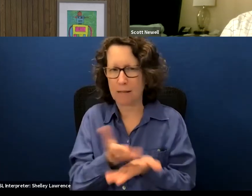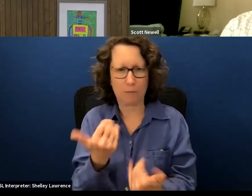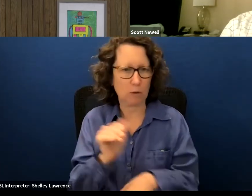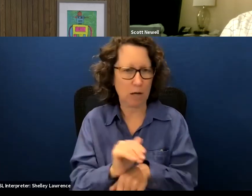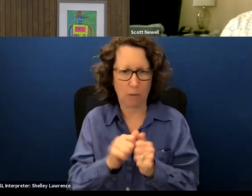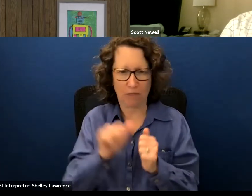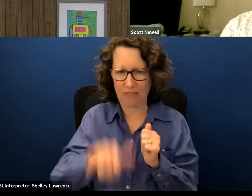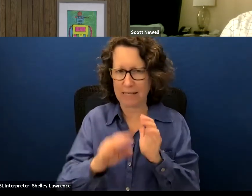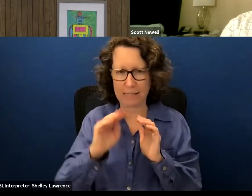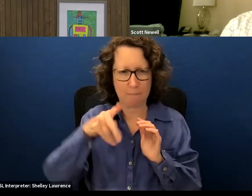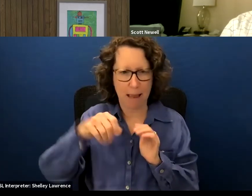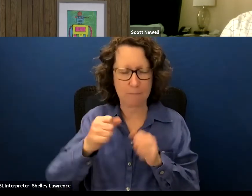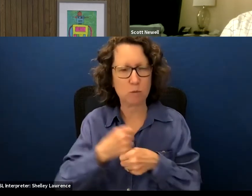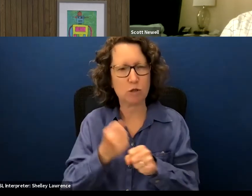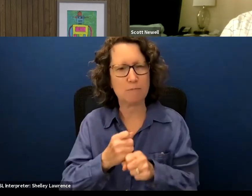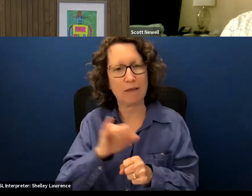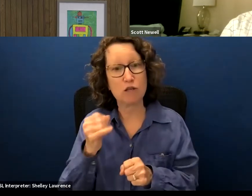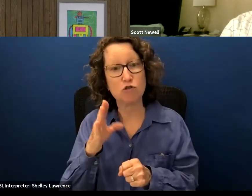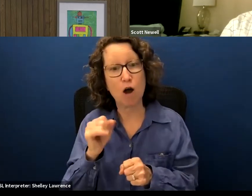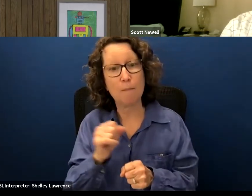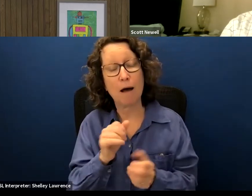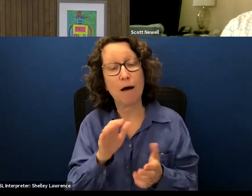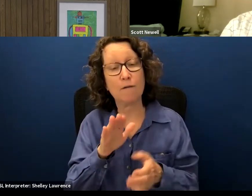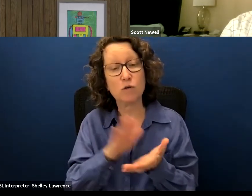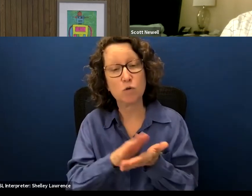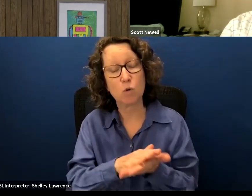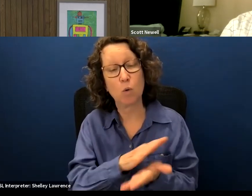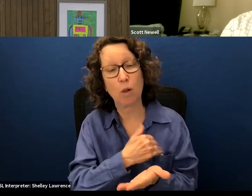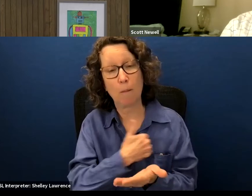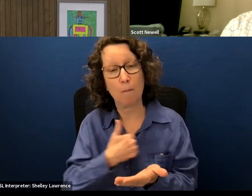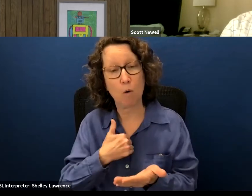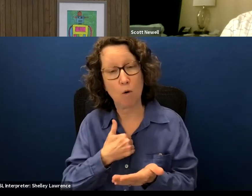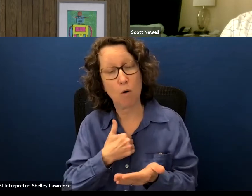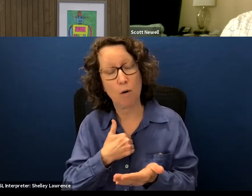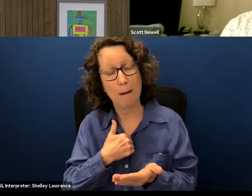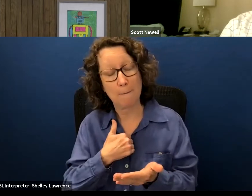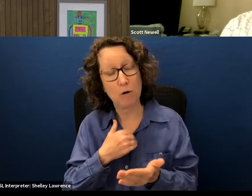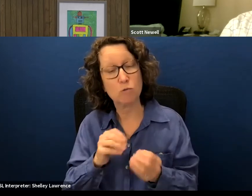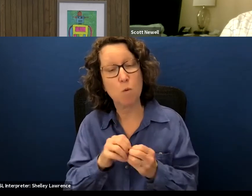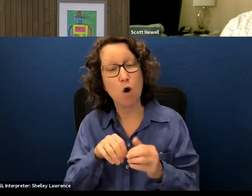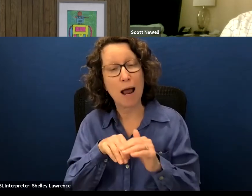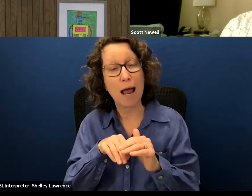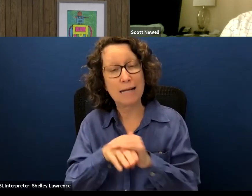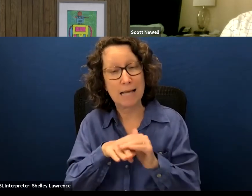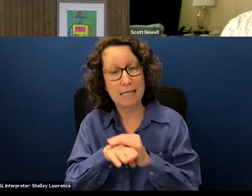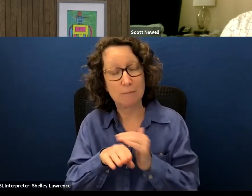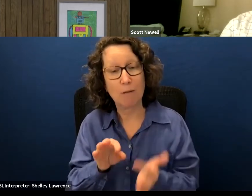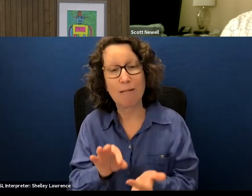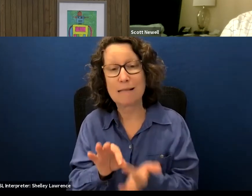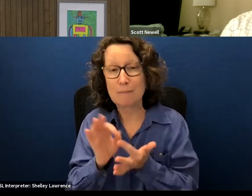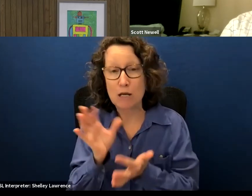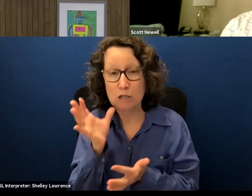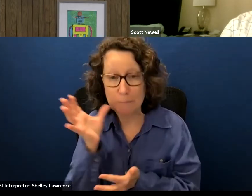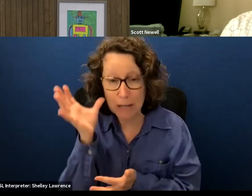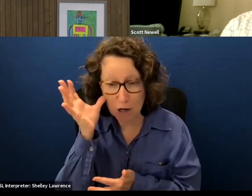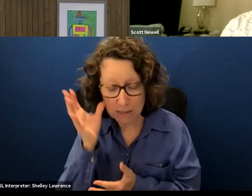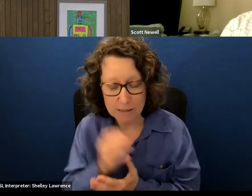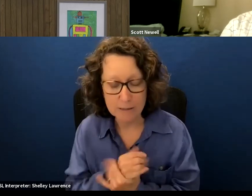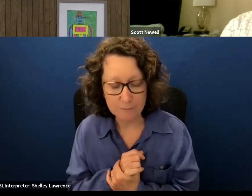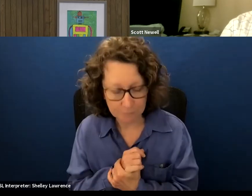maps. We should make the job of school board member more accessible to working people, especially parents.